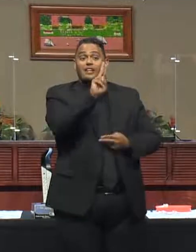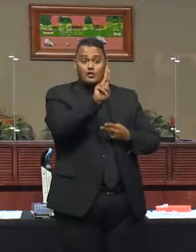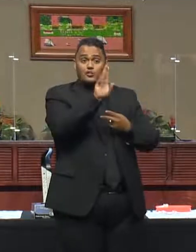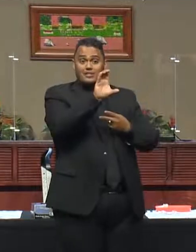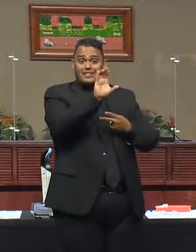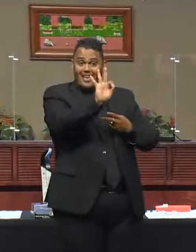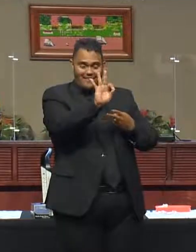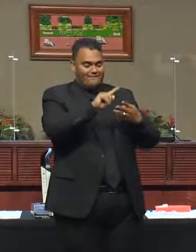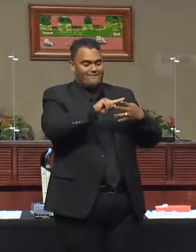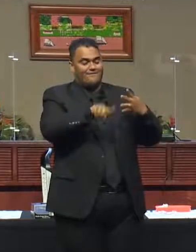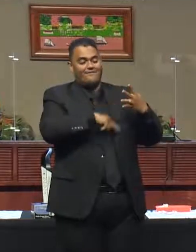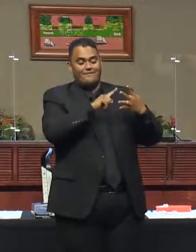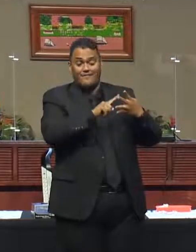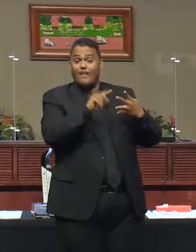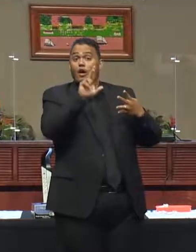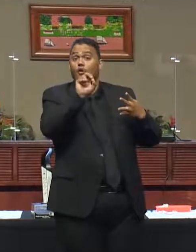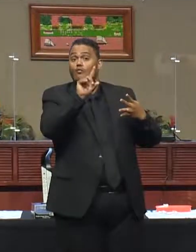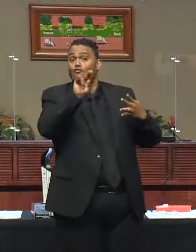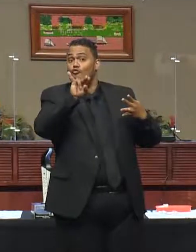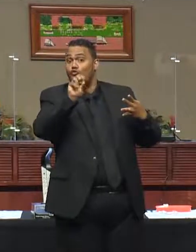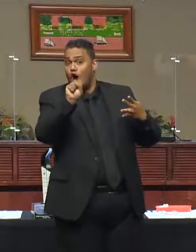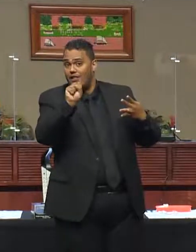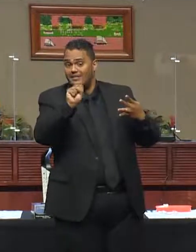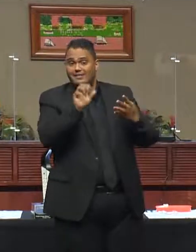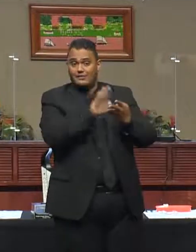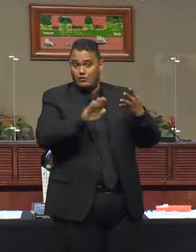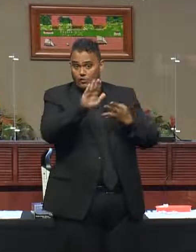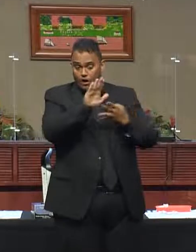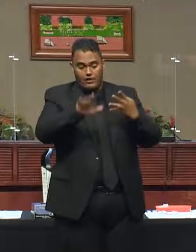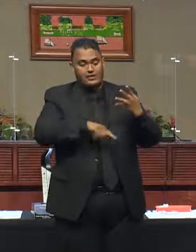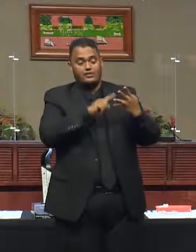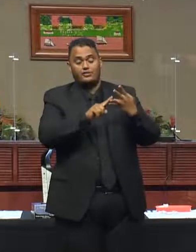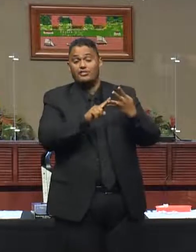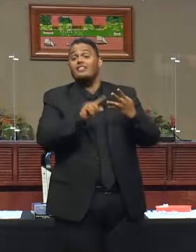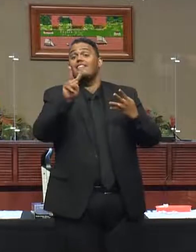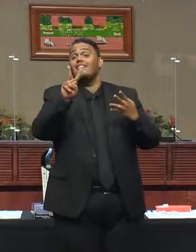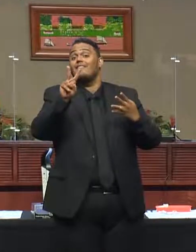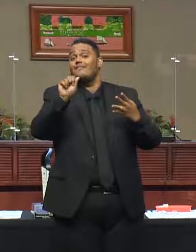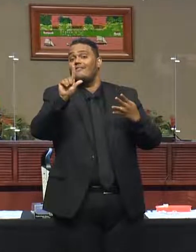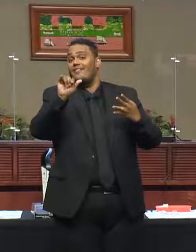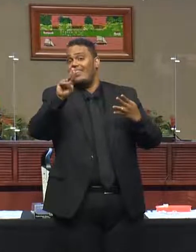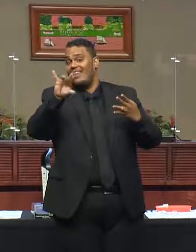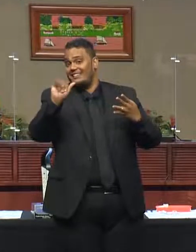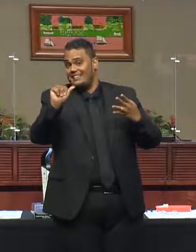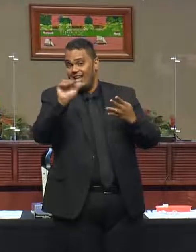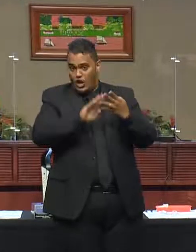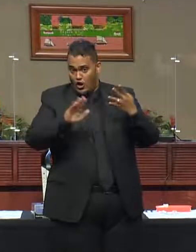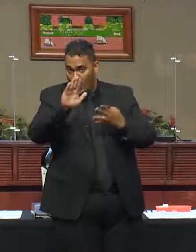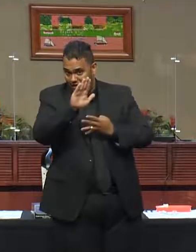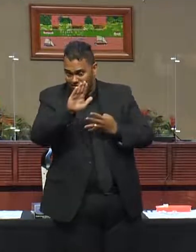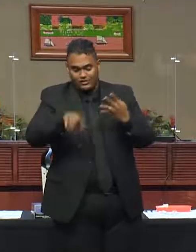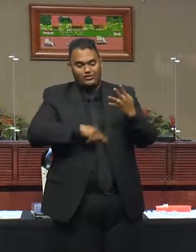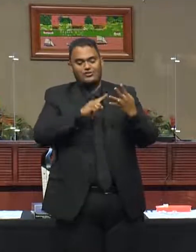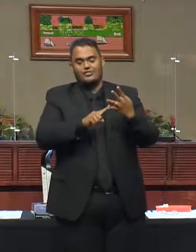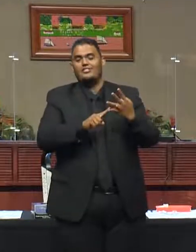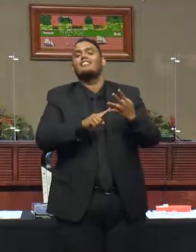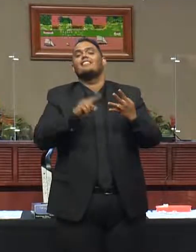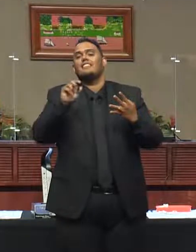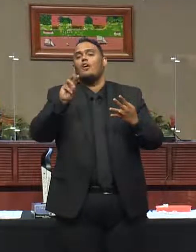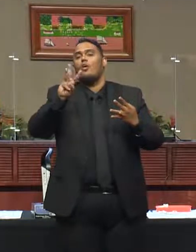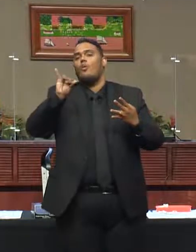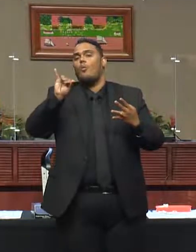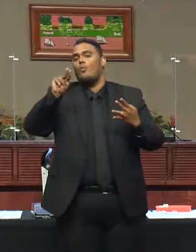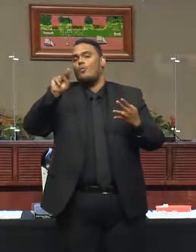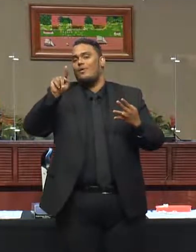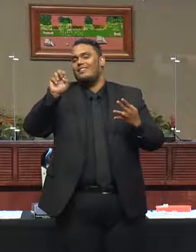Rollins College, Valencia College, and Winter Park High School are here to get vaccinated today. They're going to do that before